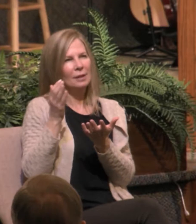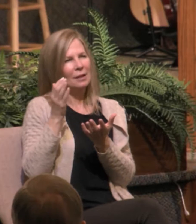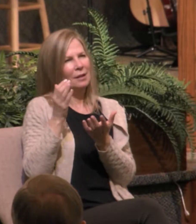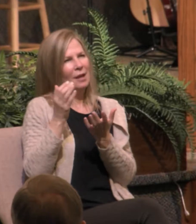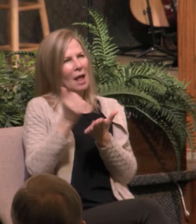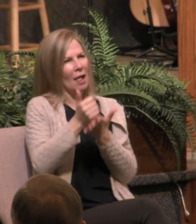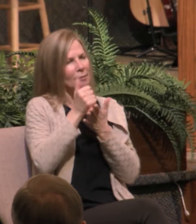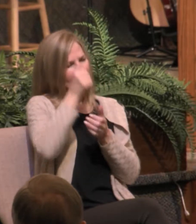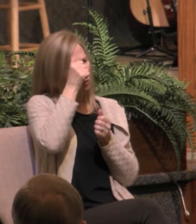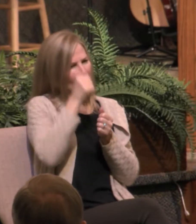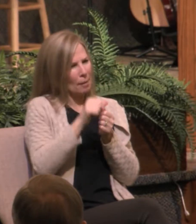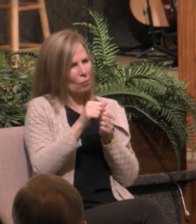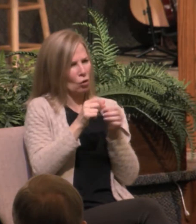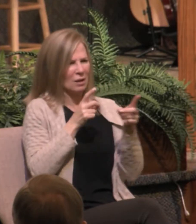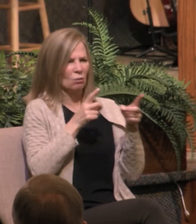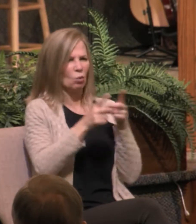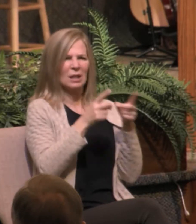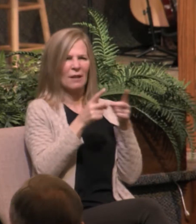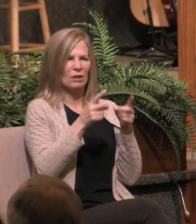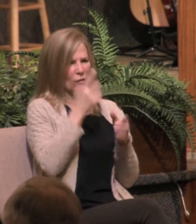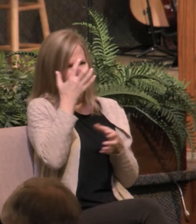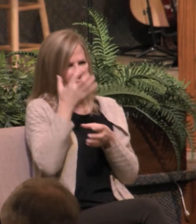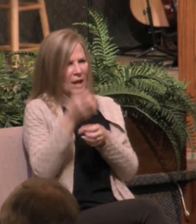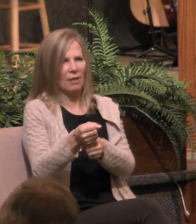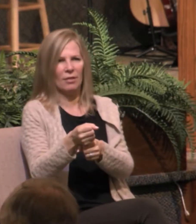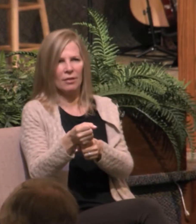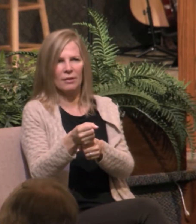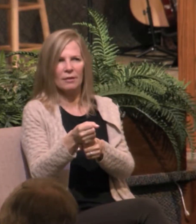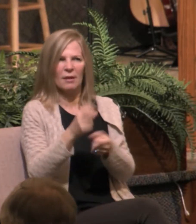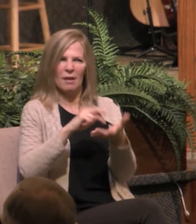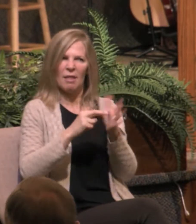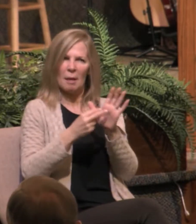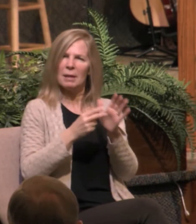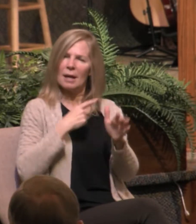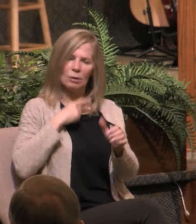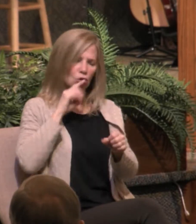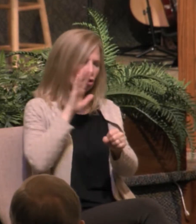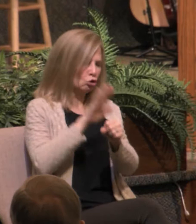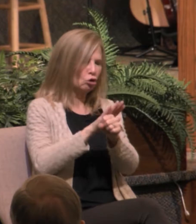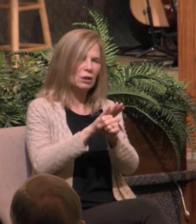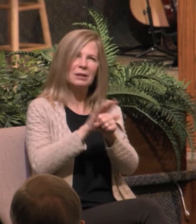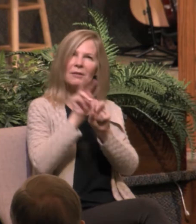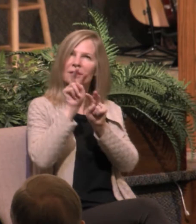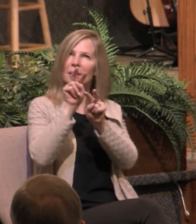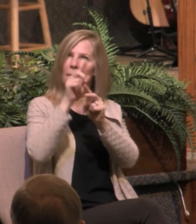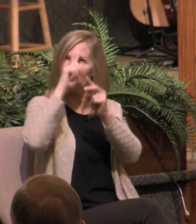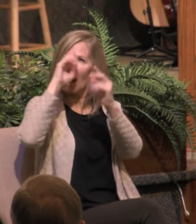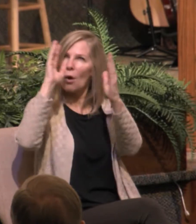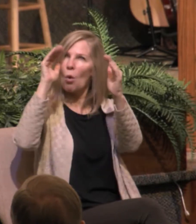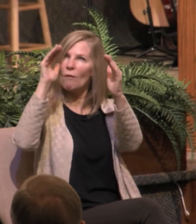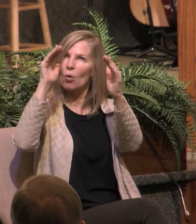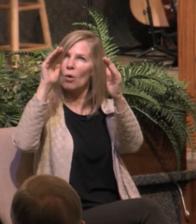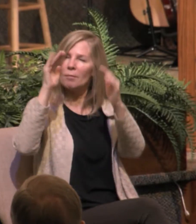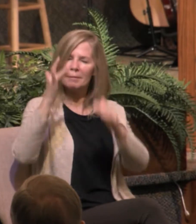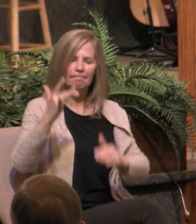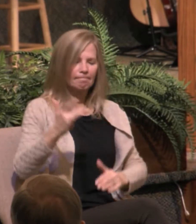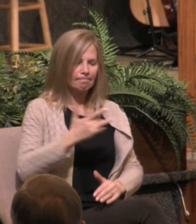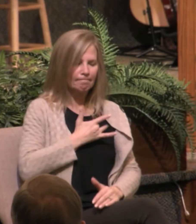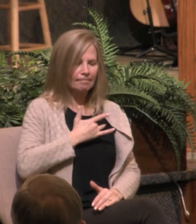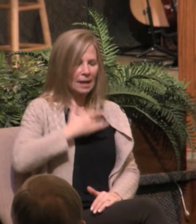in Hebrews 11:1. Now, faith is the assurance of things hoped for, the conviction of things not